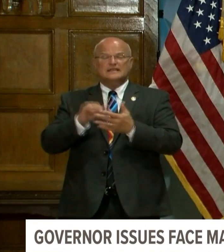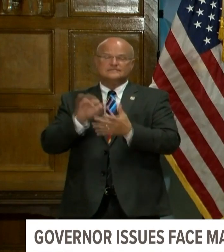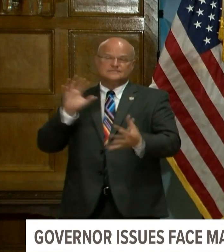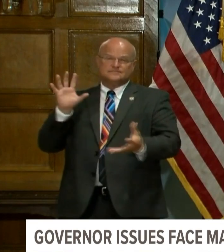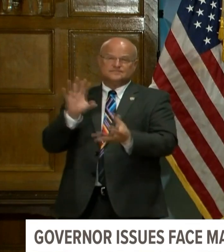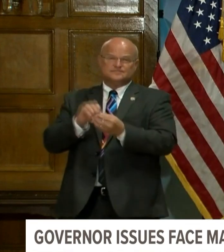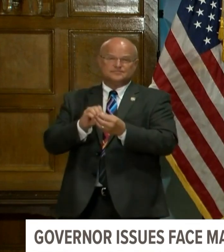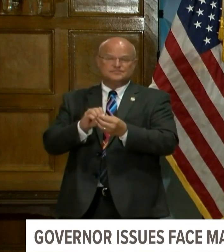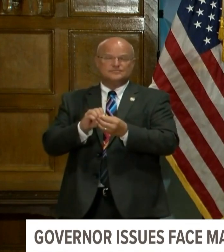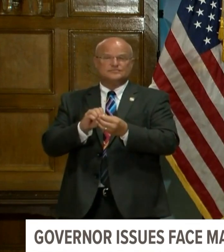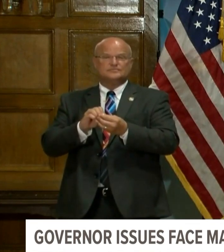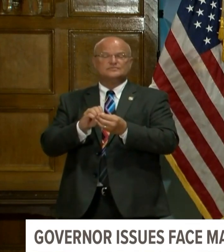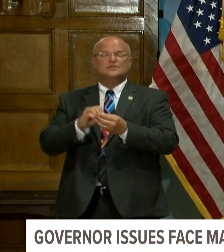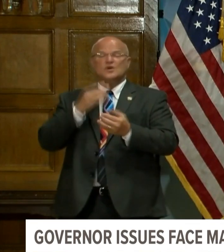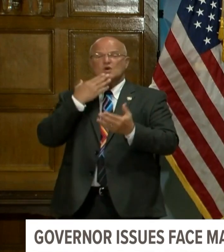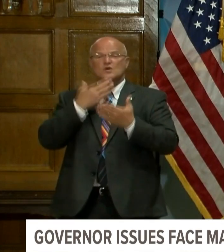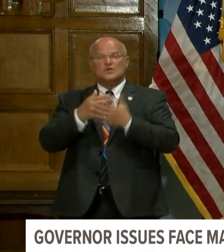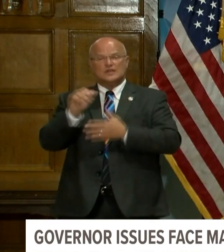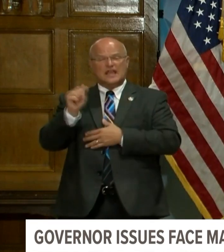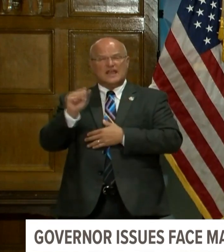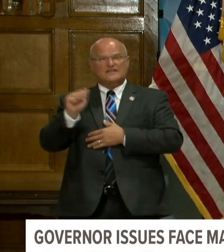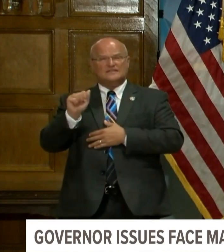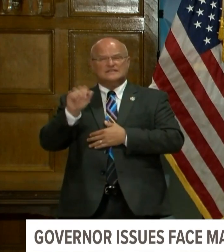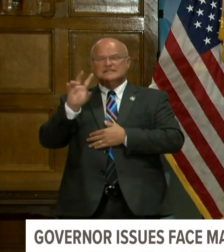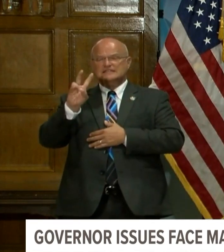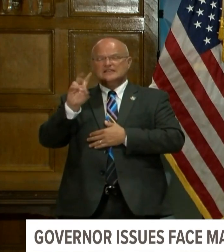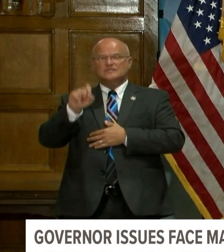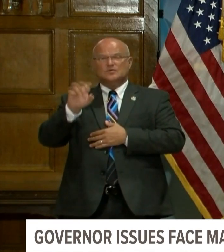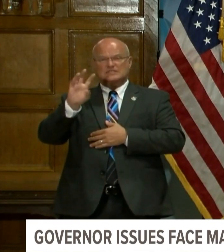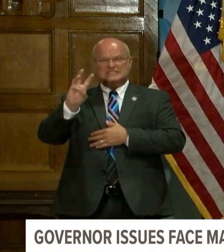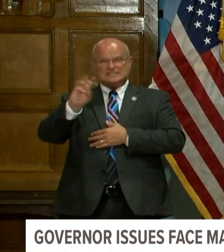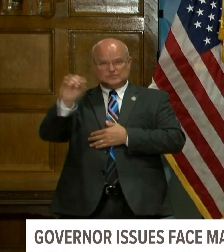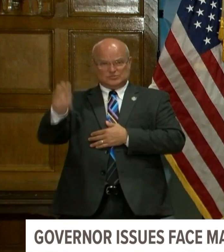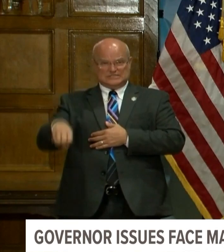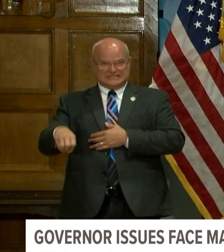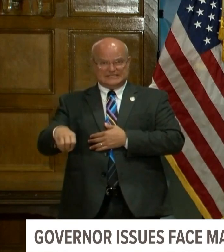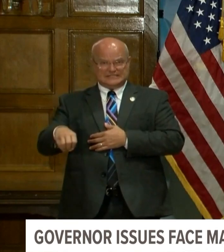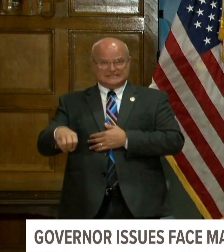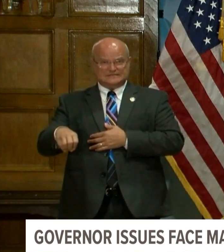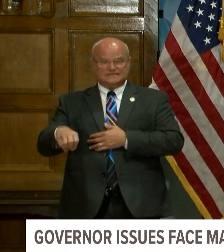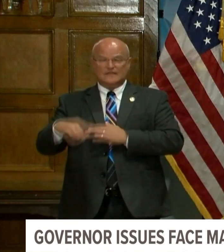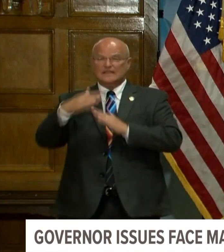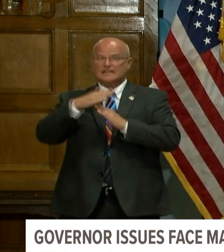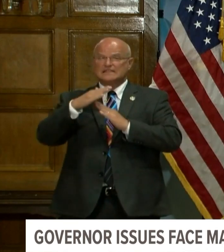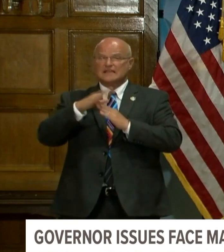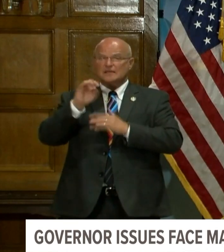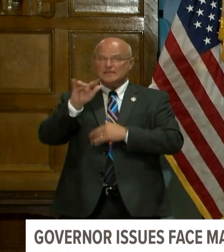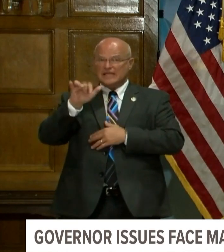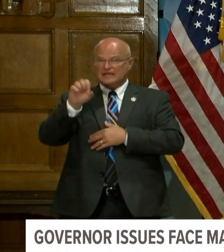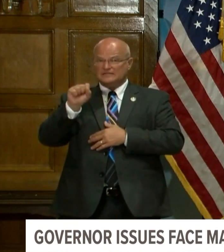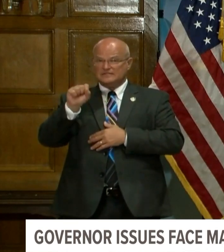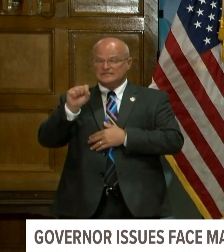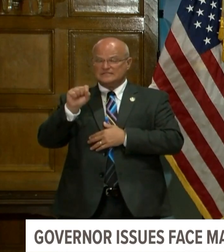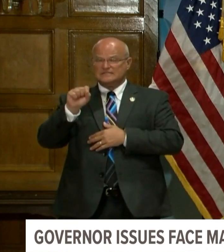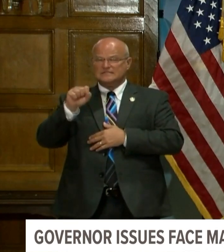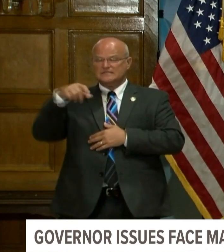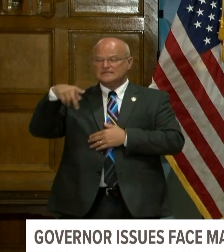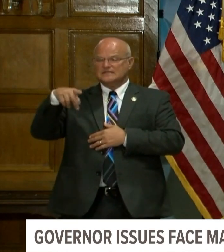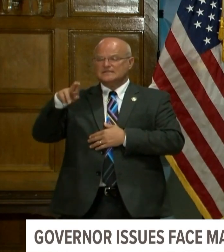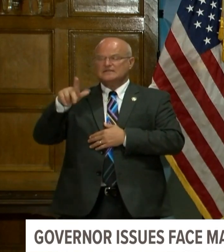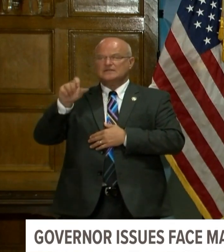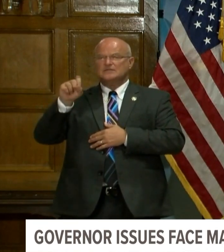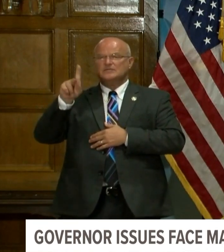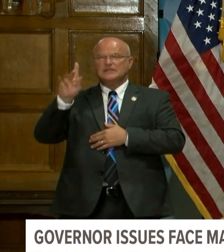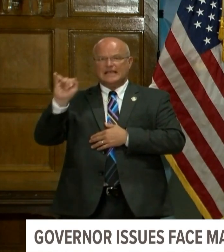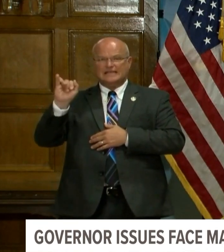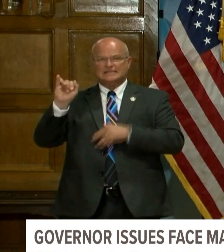brings us to a rolling productivity average of 7.6%. The top counties start with Pulaski County